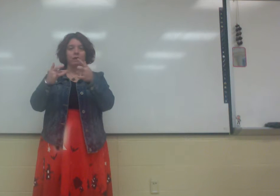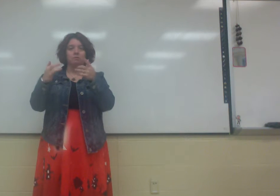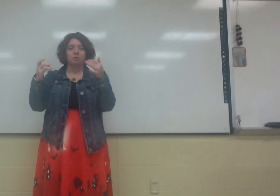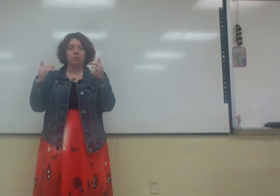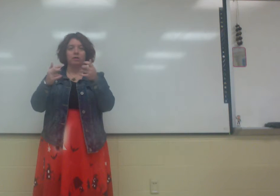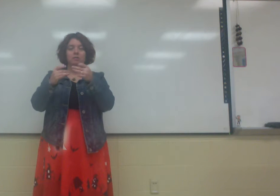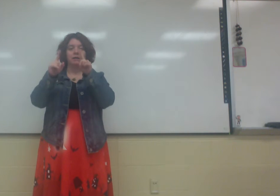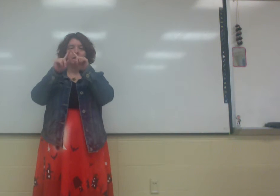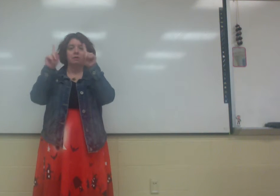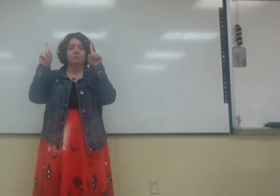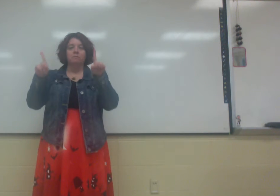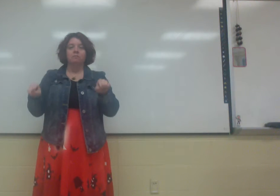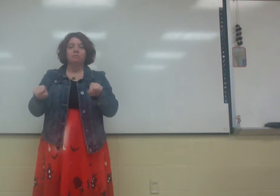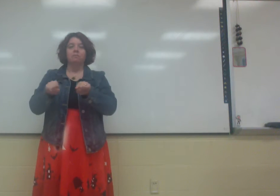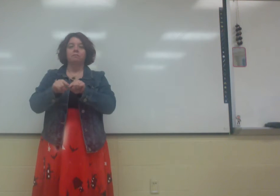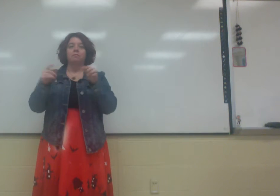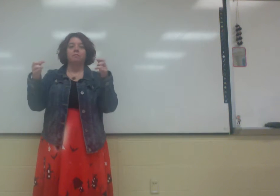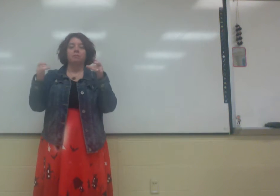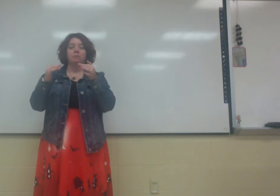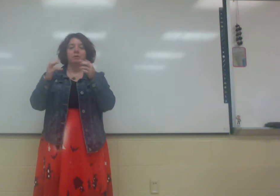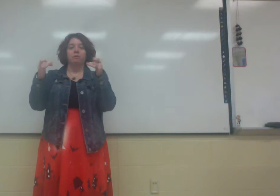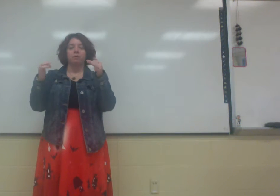are going inside the microwave.